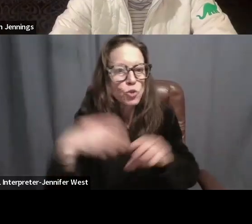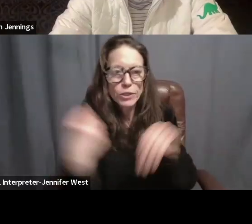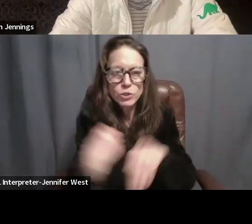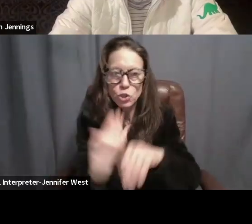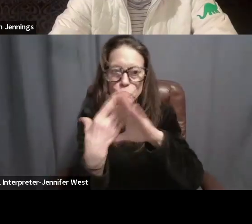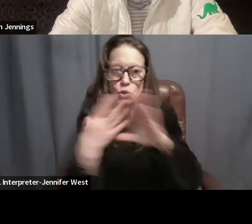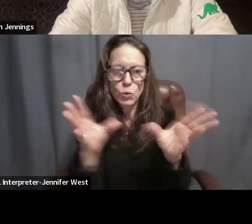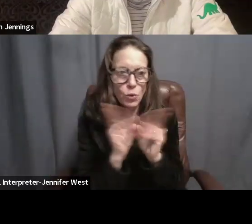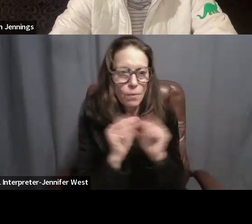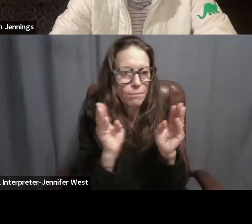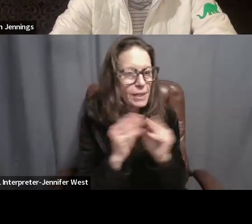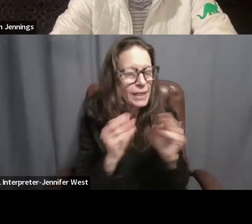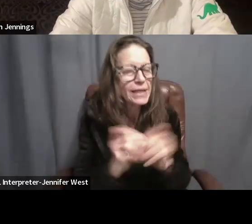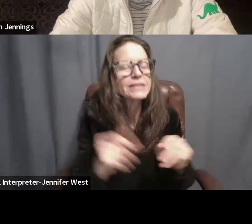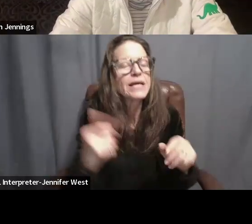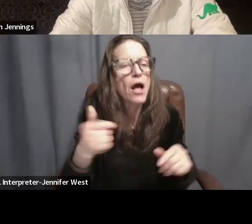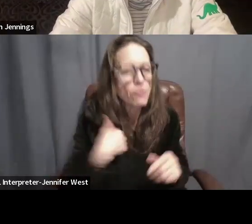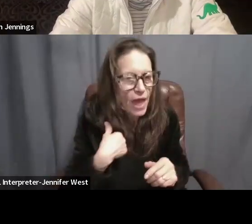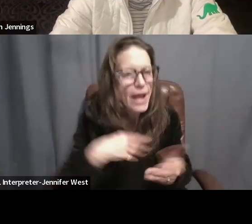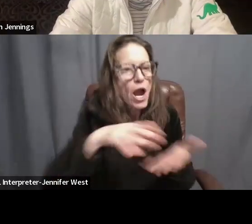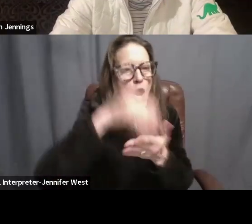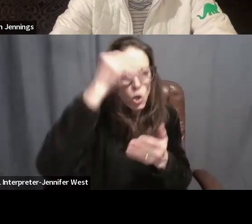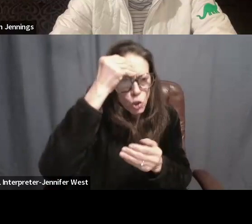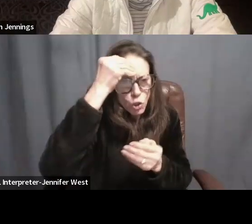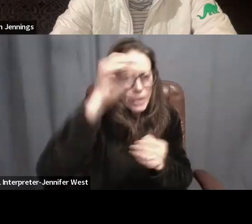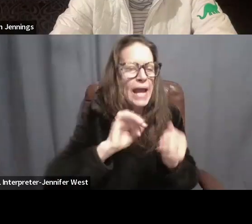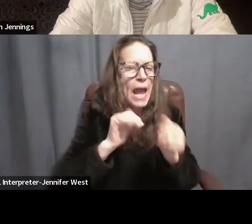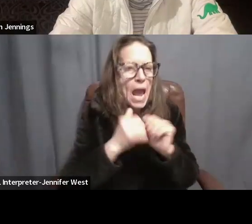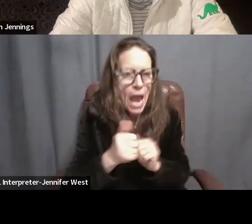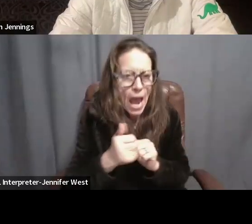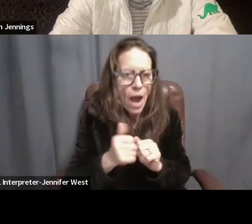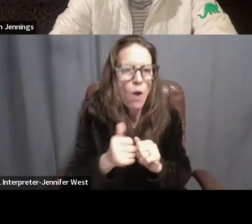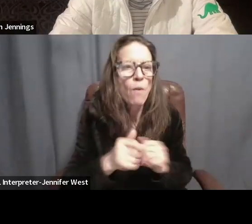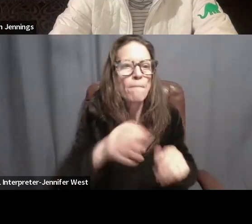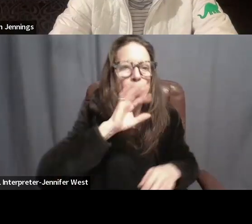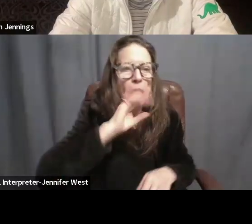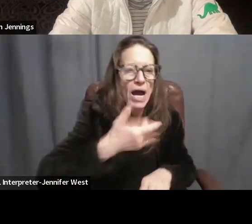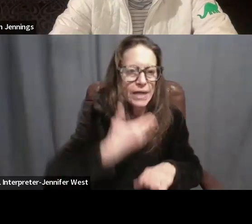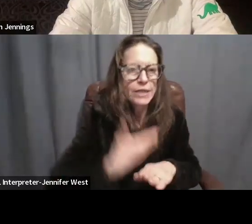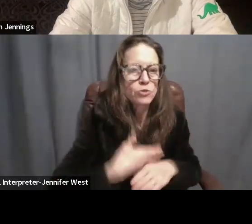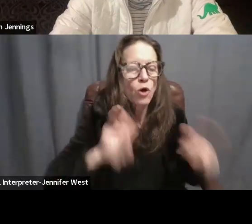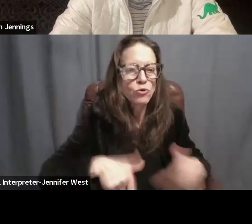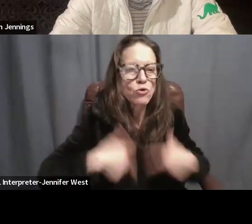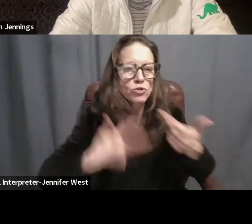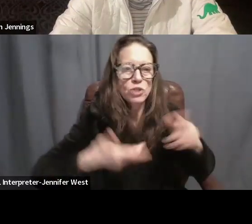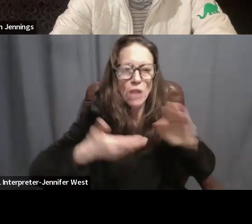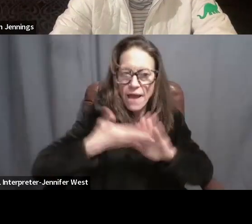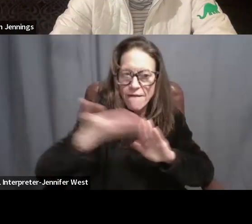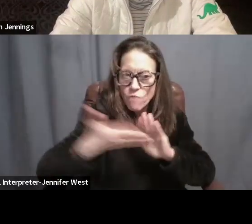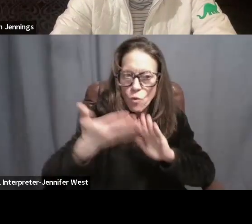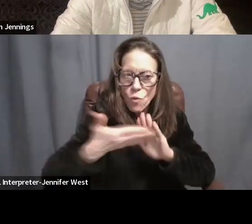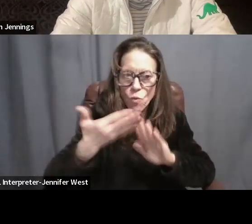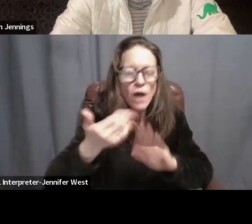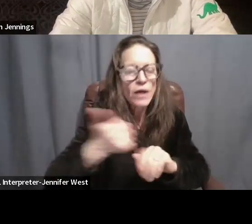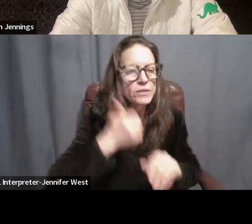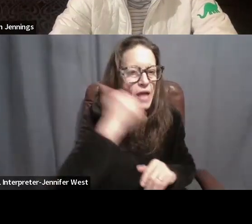know how sort of the sausage is made, so that there are more people who have their ear to